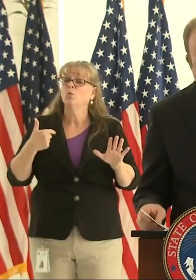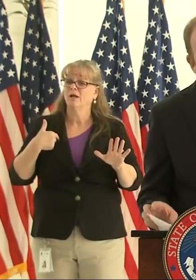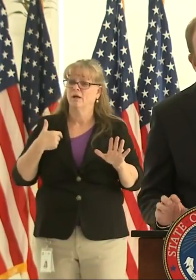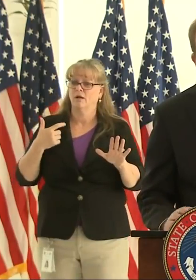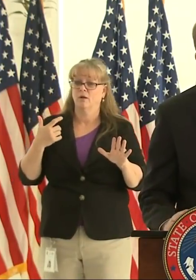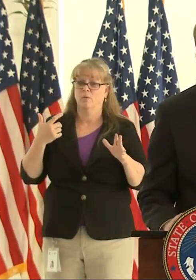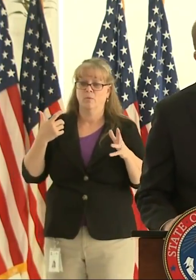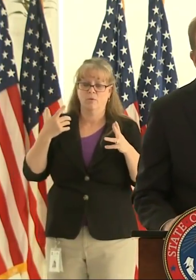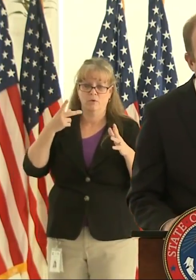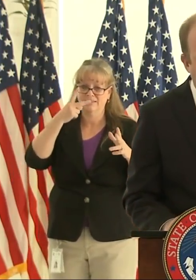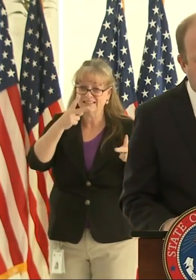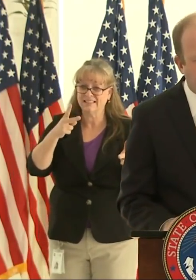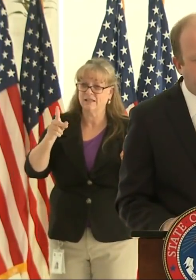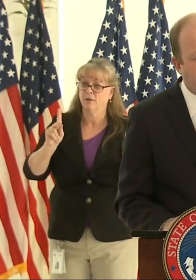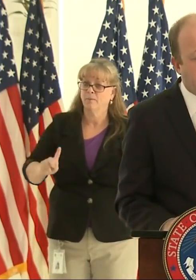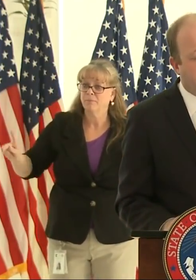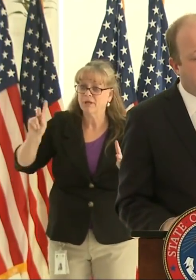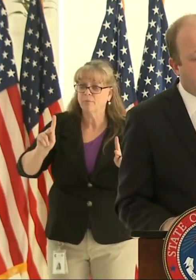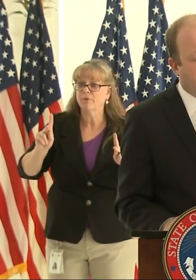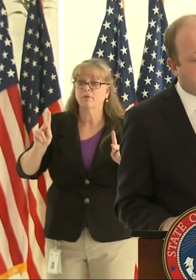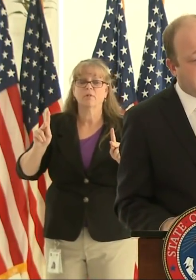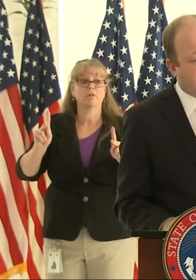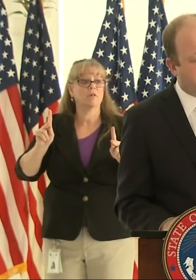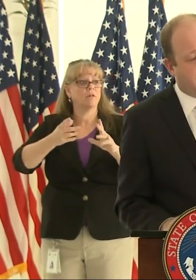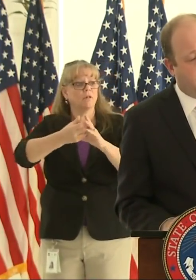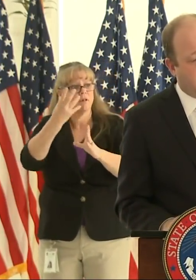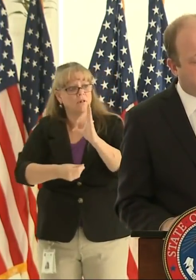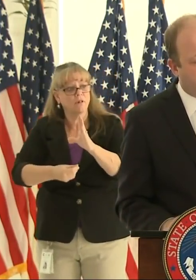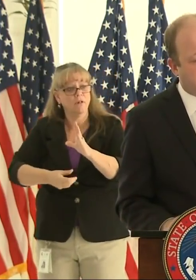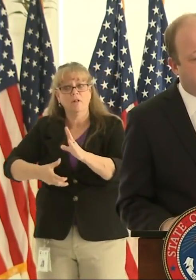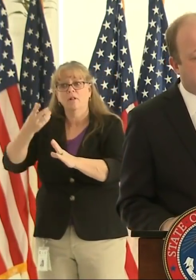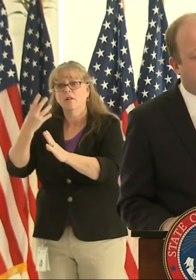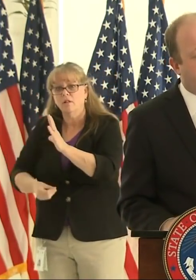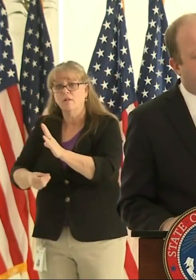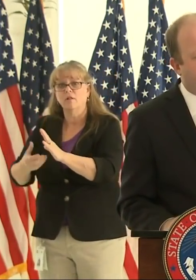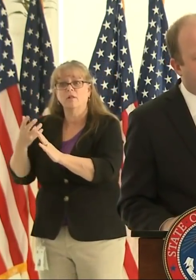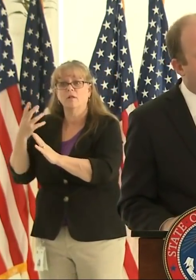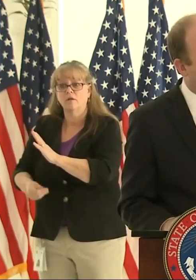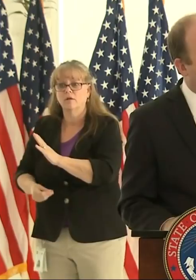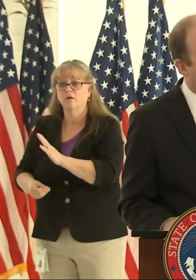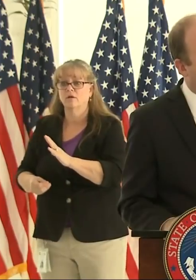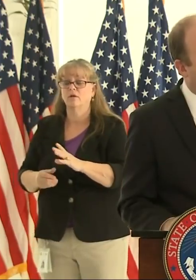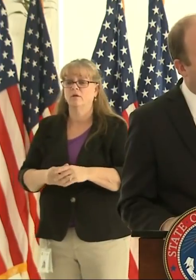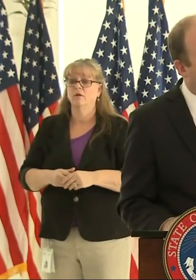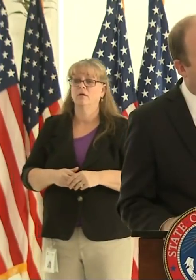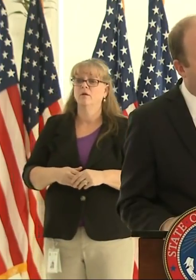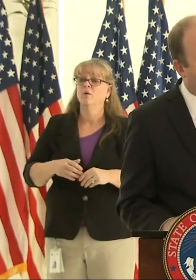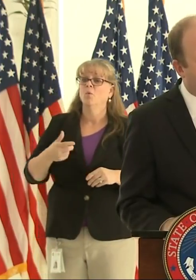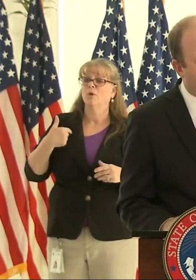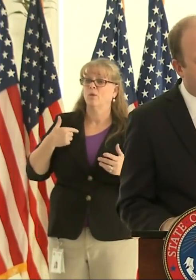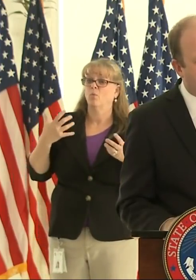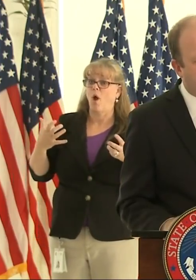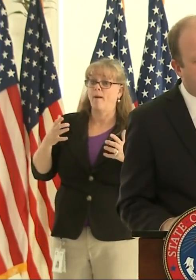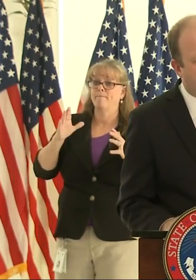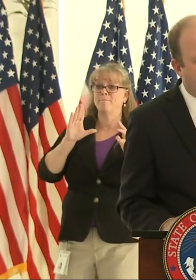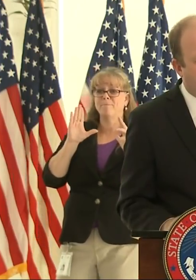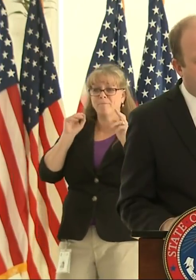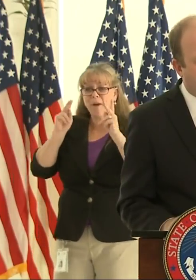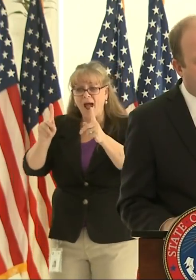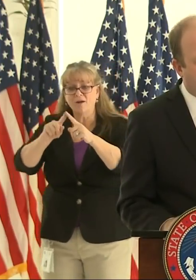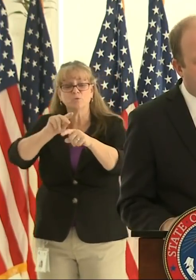that everybody know around town that didn't make it. But as they get back going, as the rest of us get back going, we know that business will be slow, right? We know that